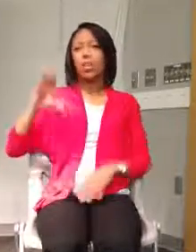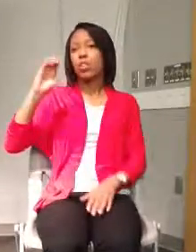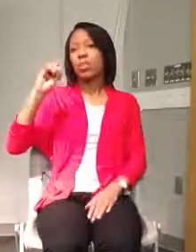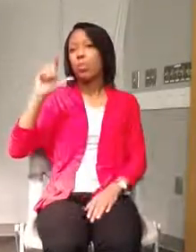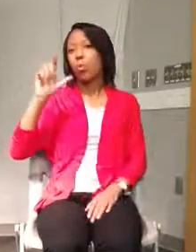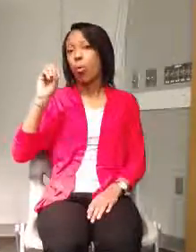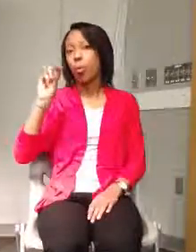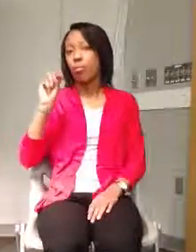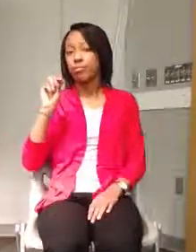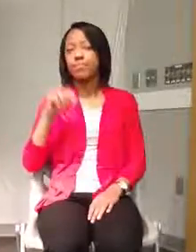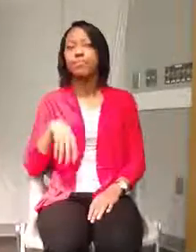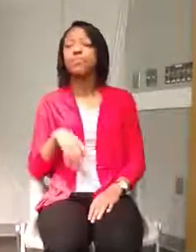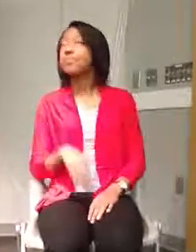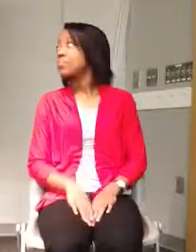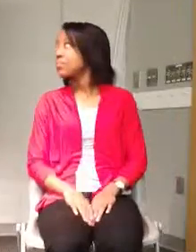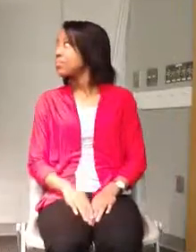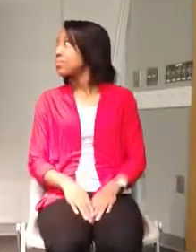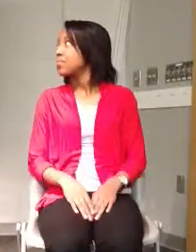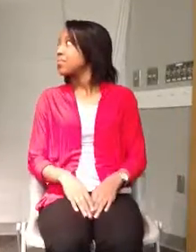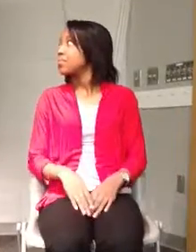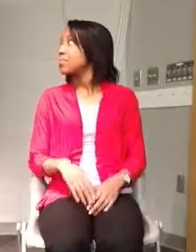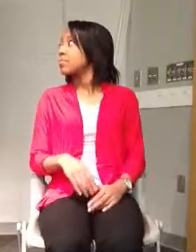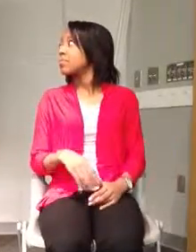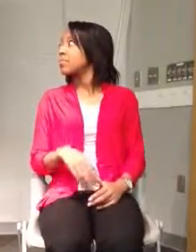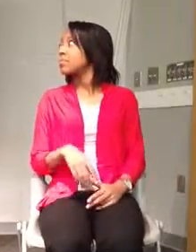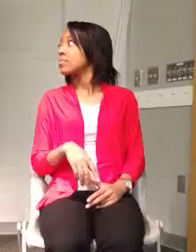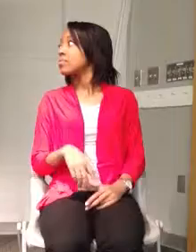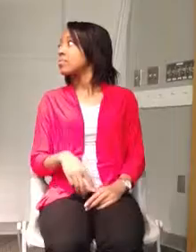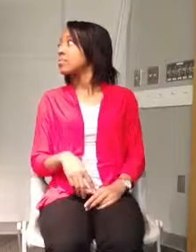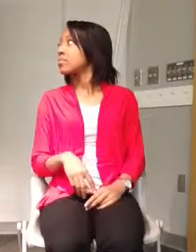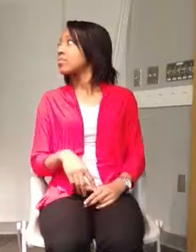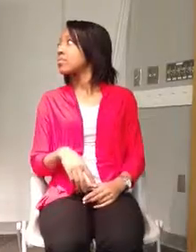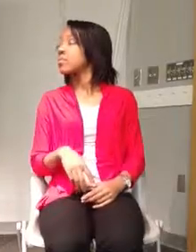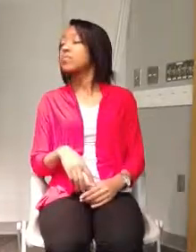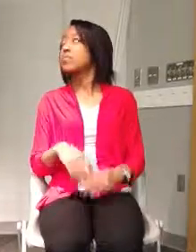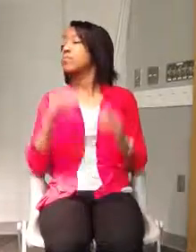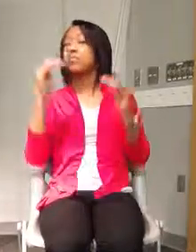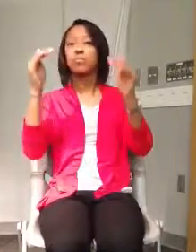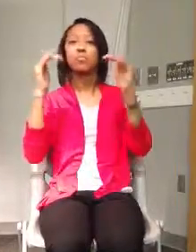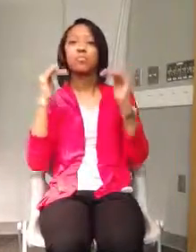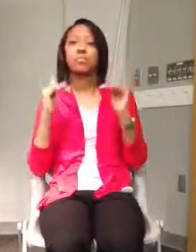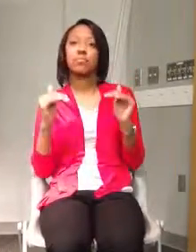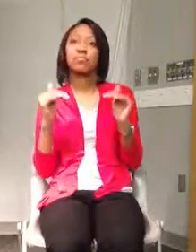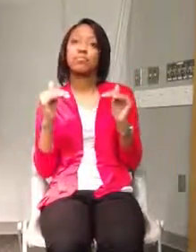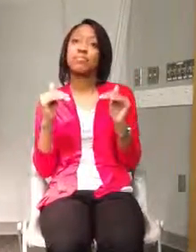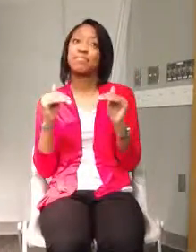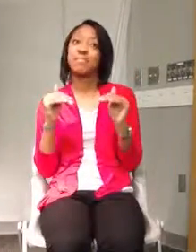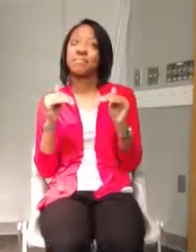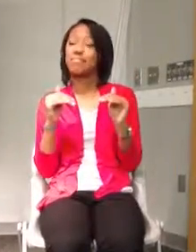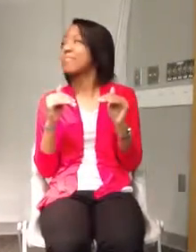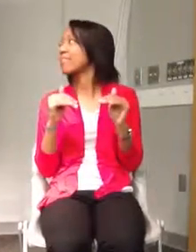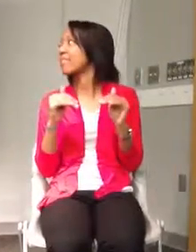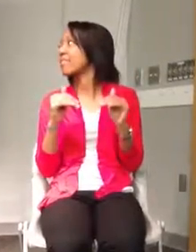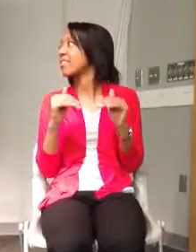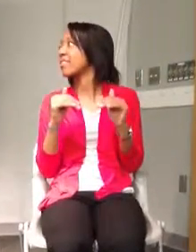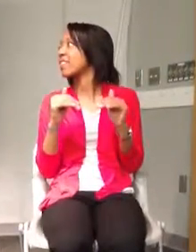Carotenoid-containing foods are protective against lung, mouth, pharynx, larynx, and esophageal cancers.